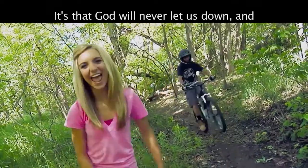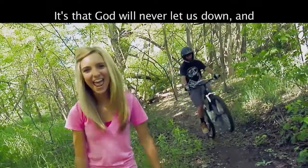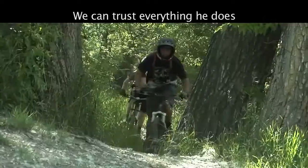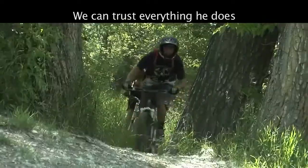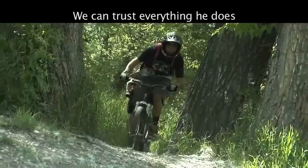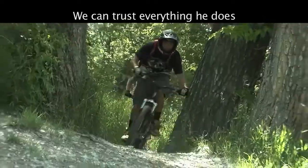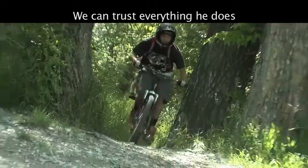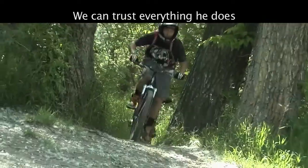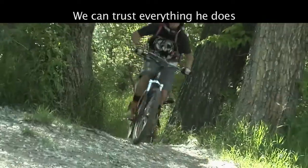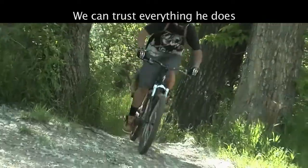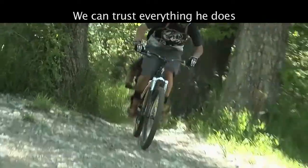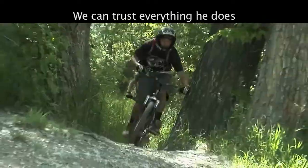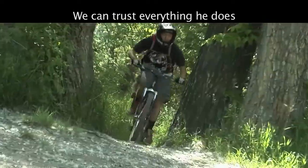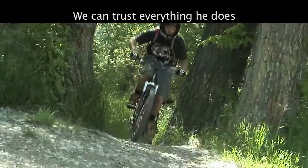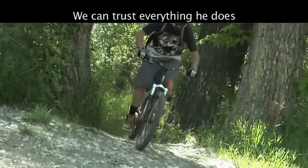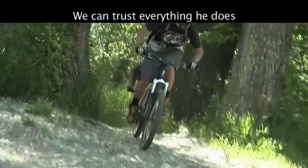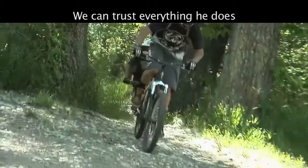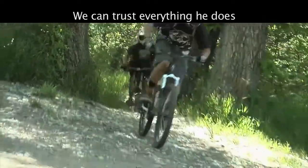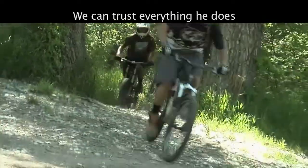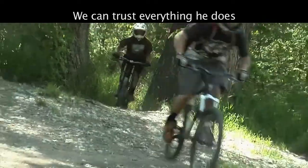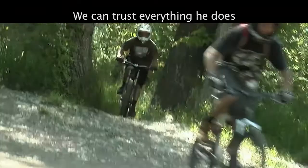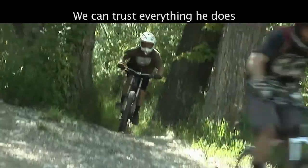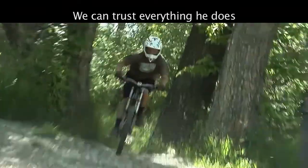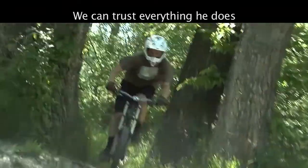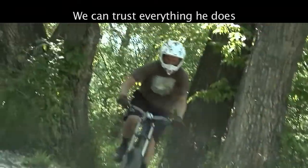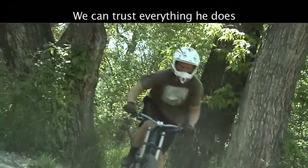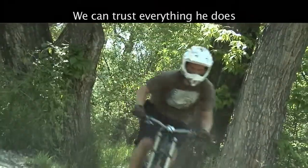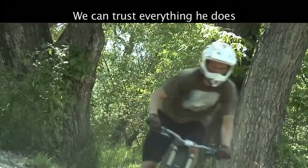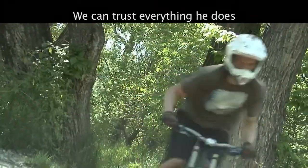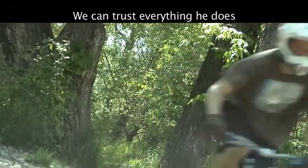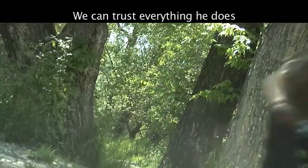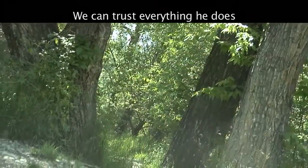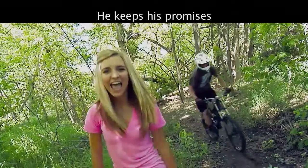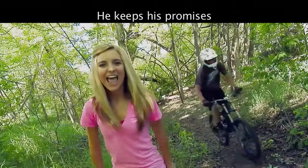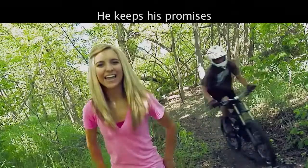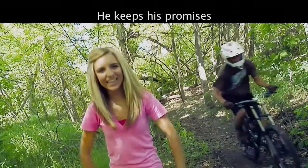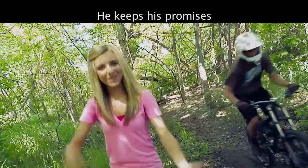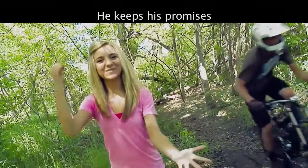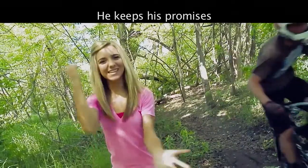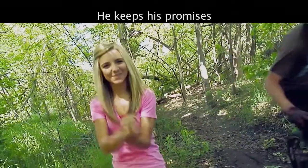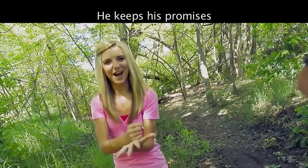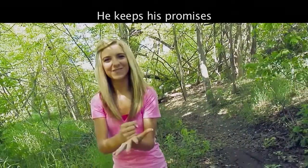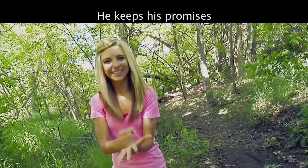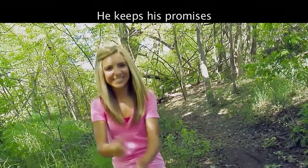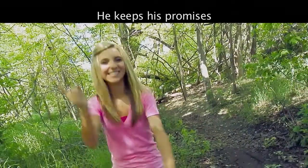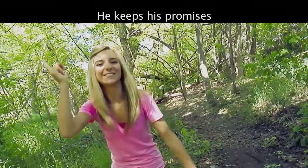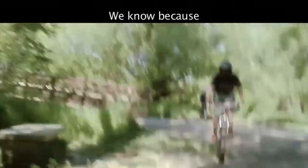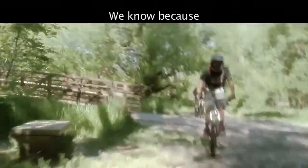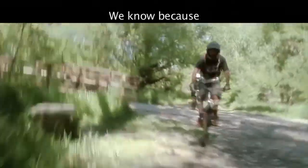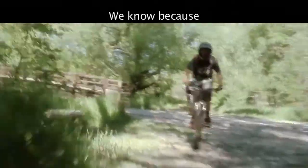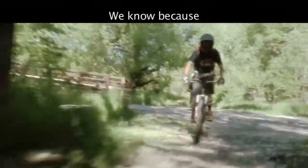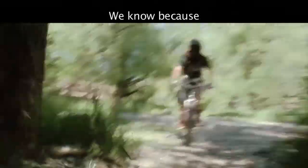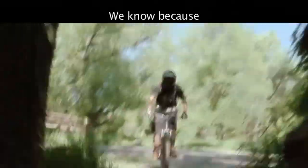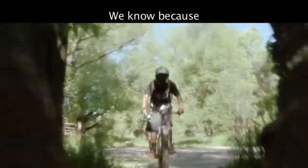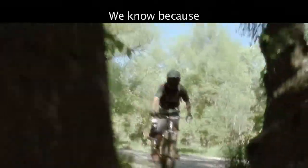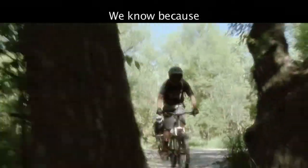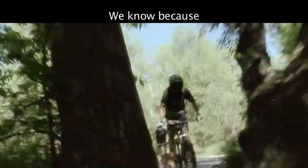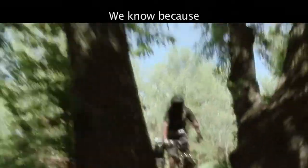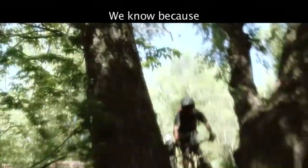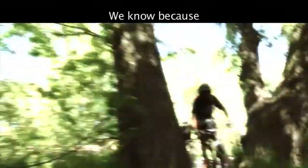counting. We can trust everything He does. He keeps His promises, we know